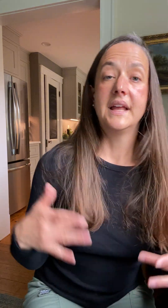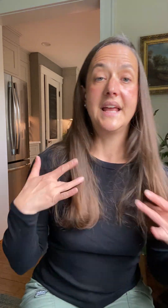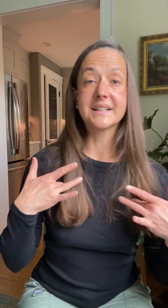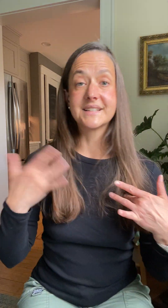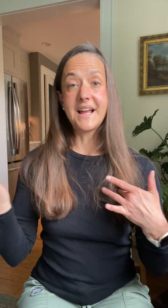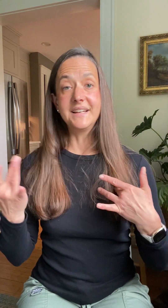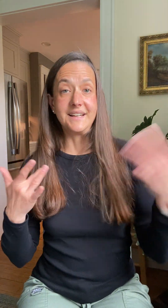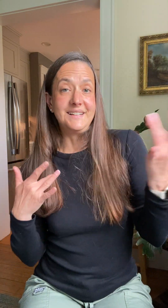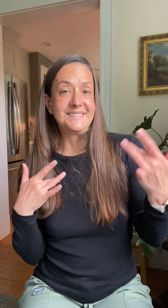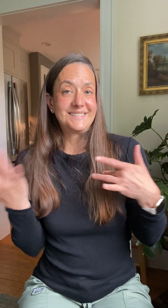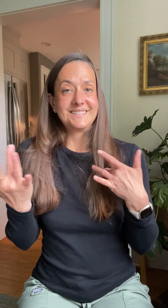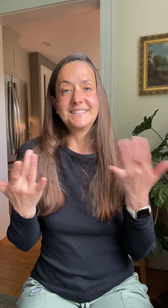Excited.